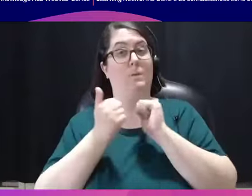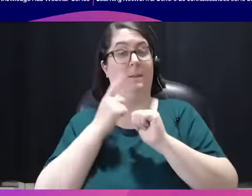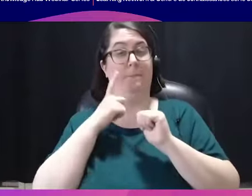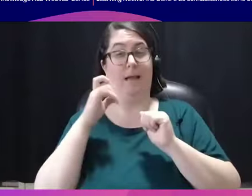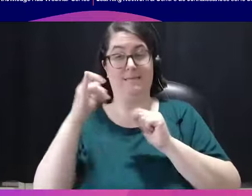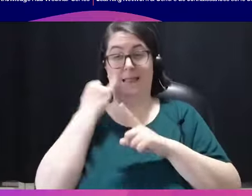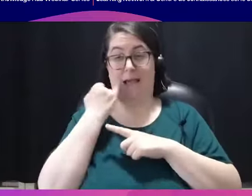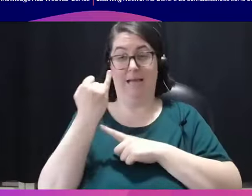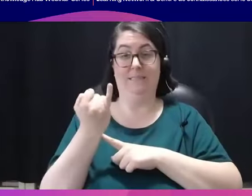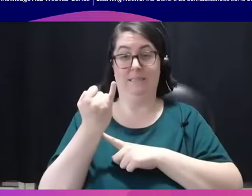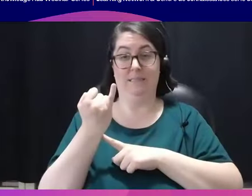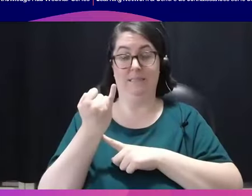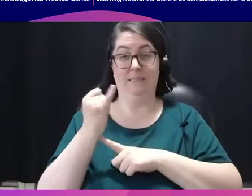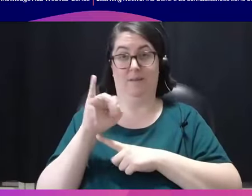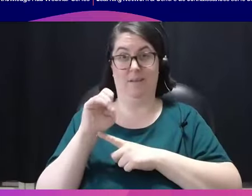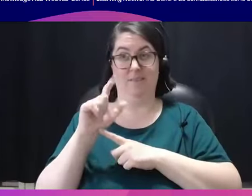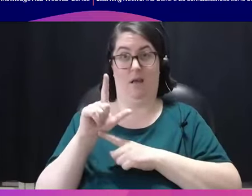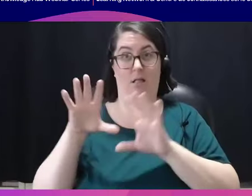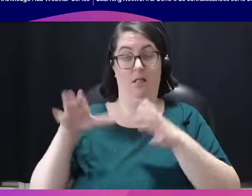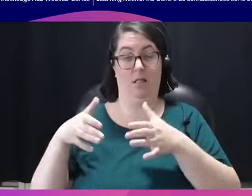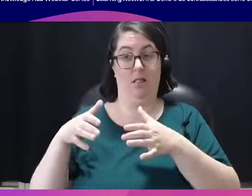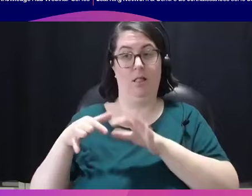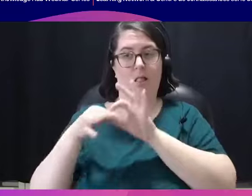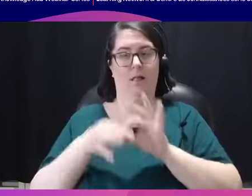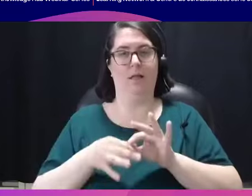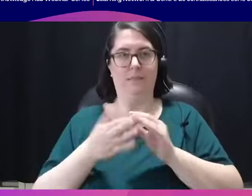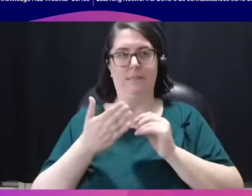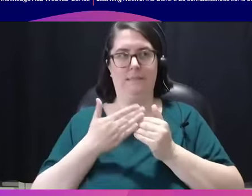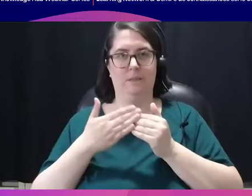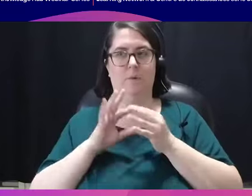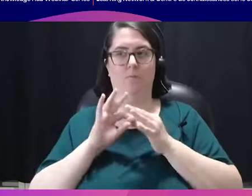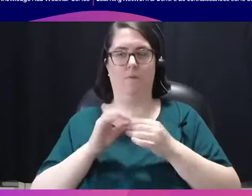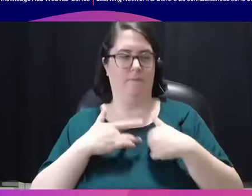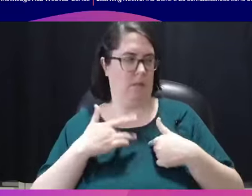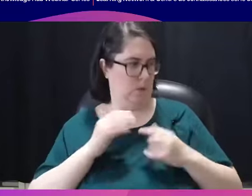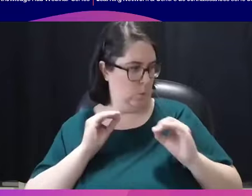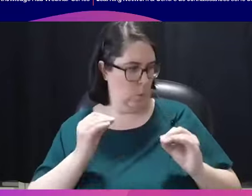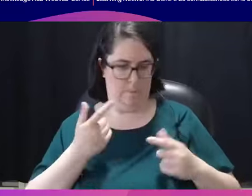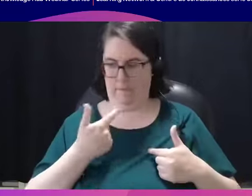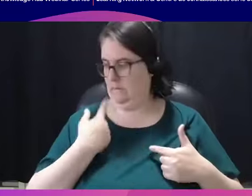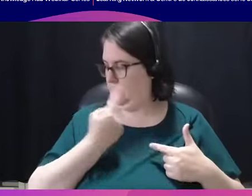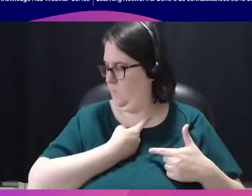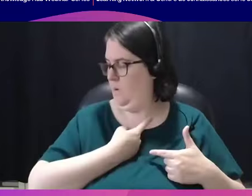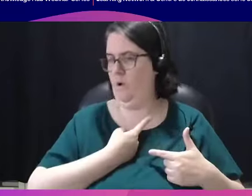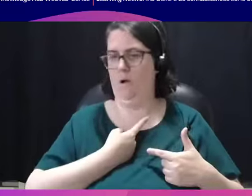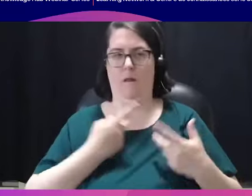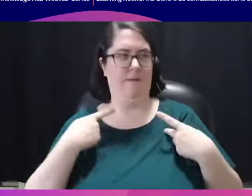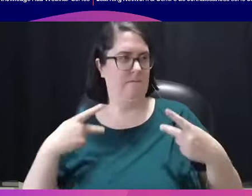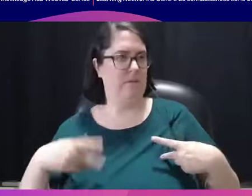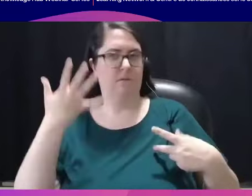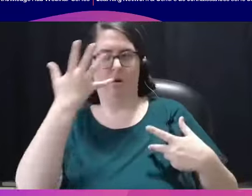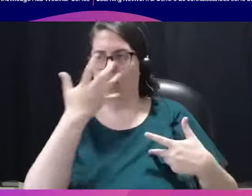ideas of inceldom connect well with individuals because they feel like they don't have any other often like